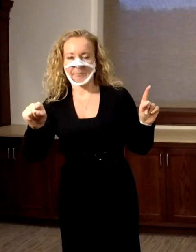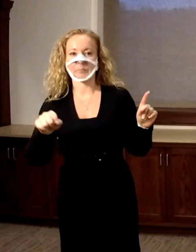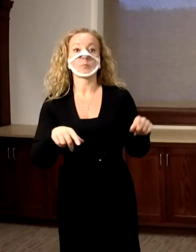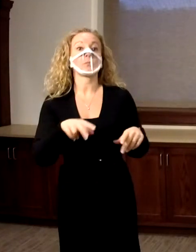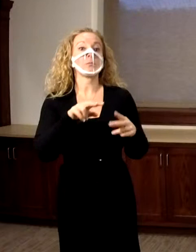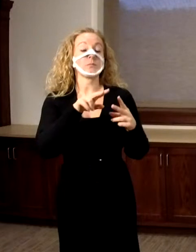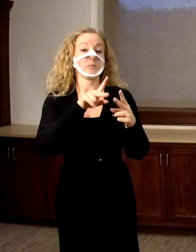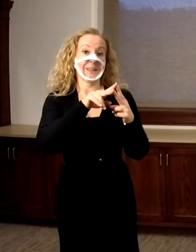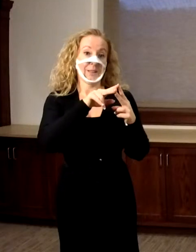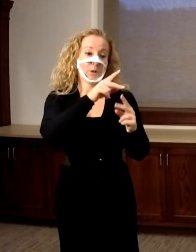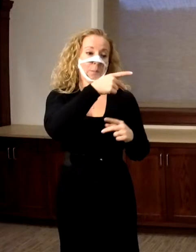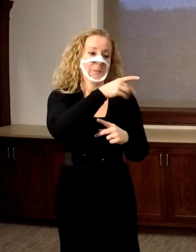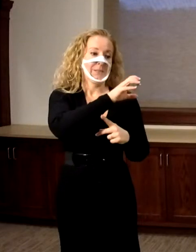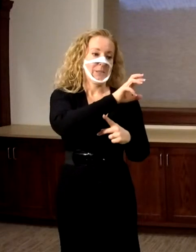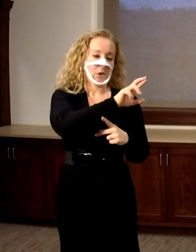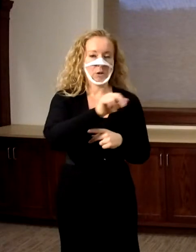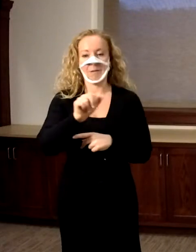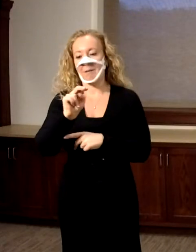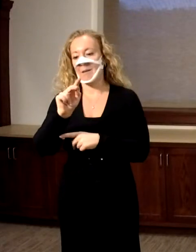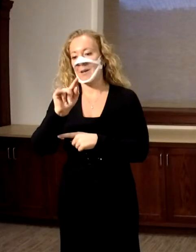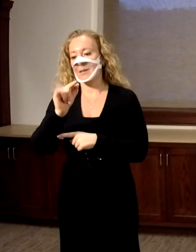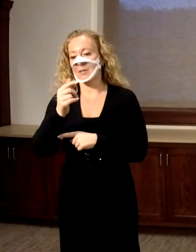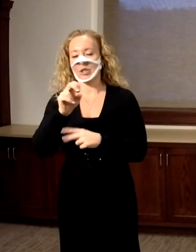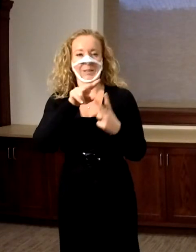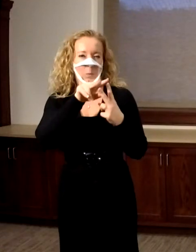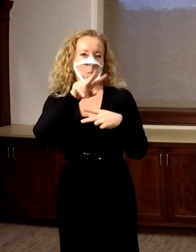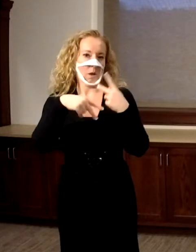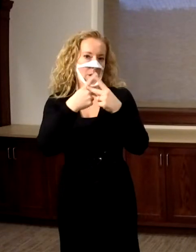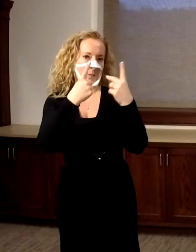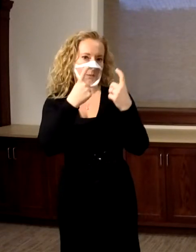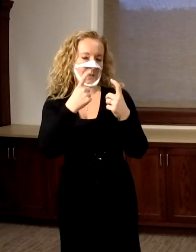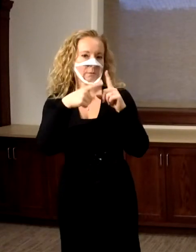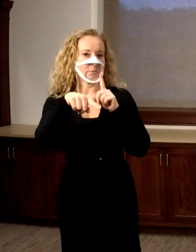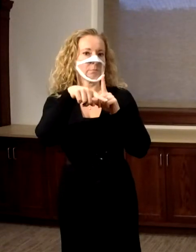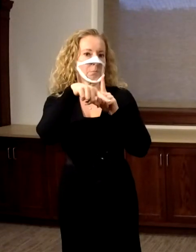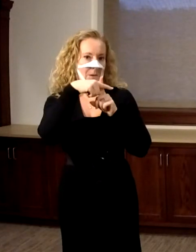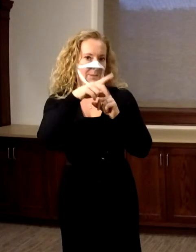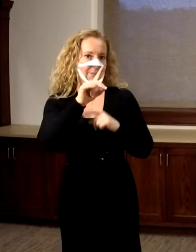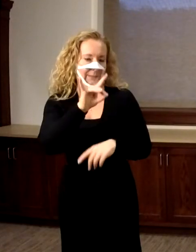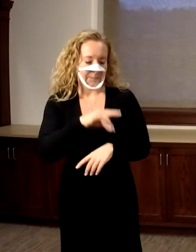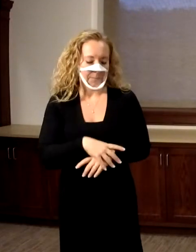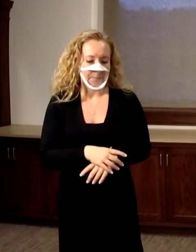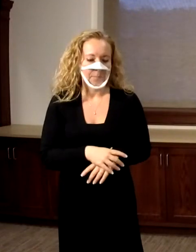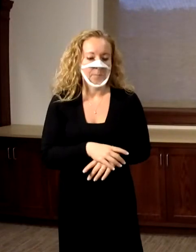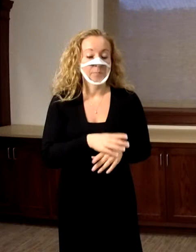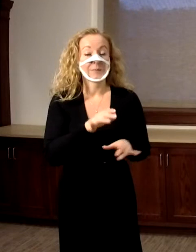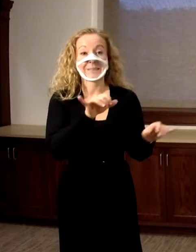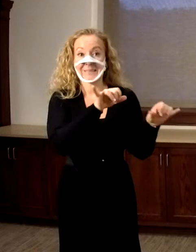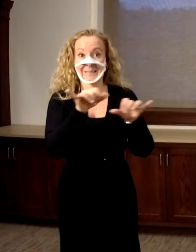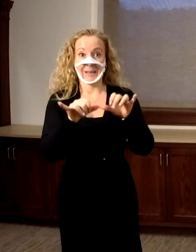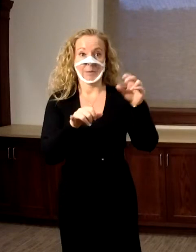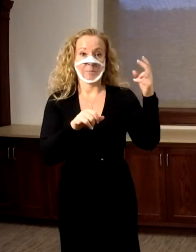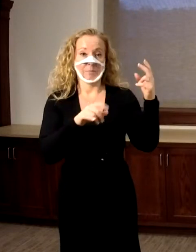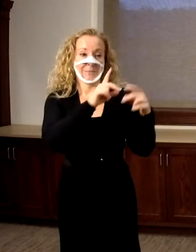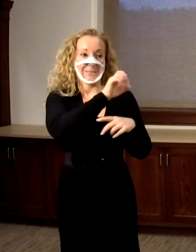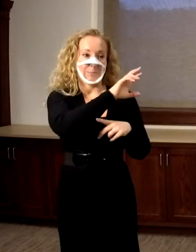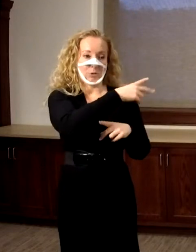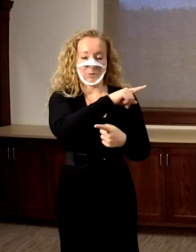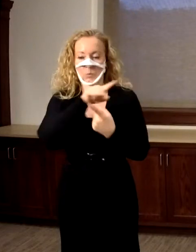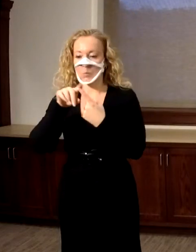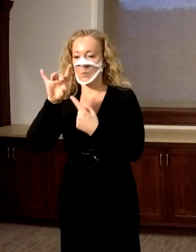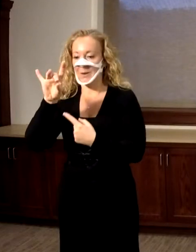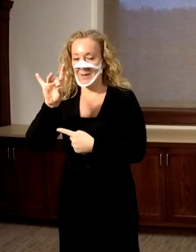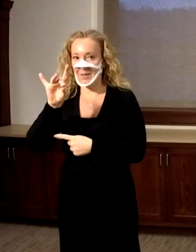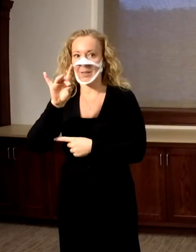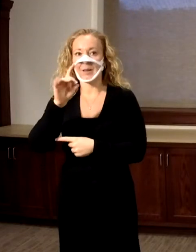either PCR or antigen tests. For the same 7-day period, our percent positivity for PCR tests